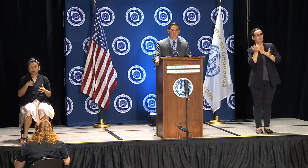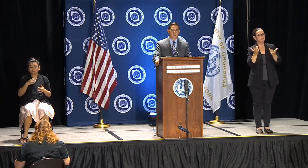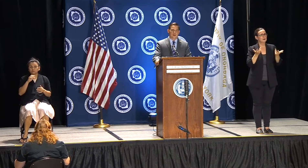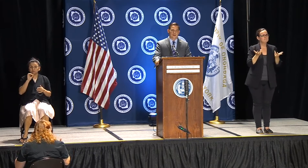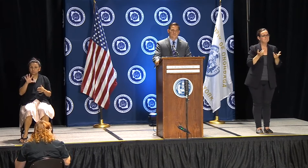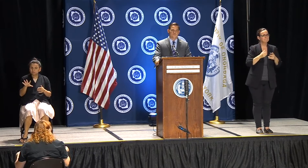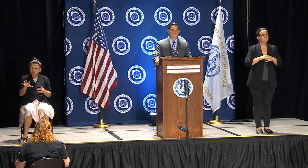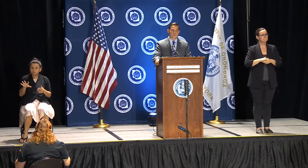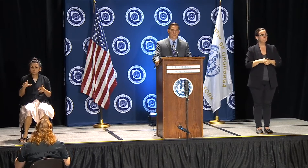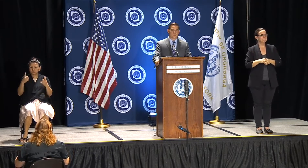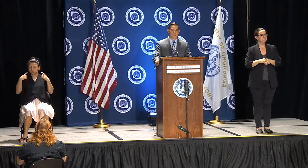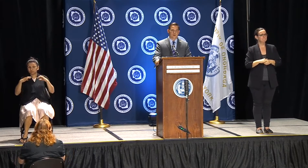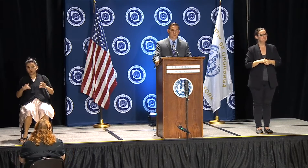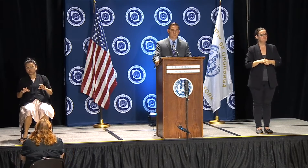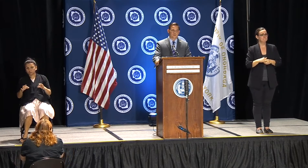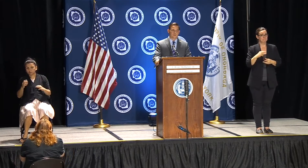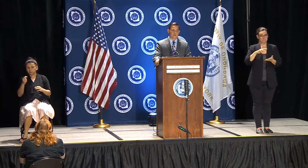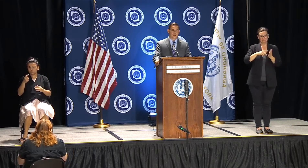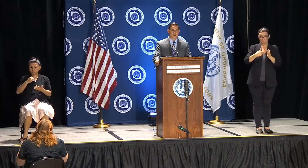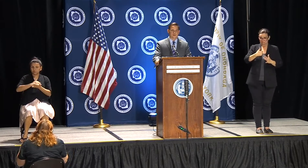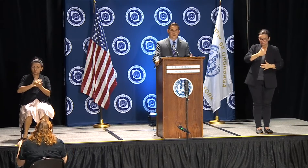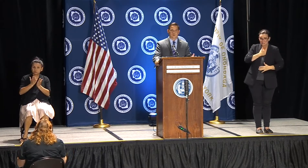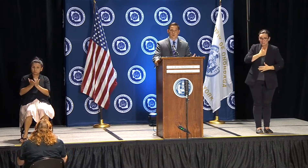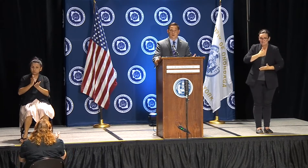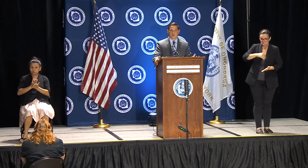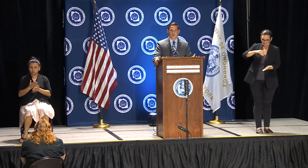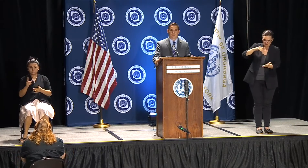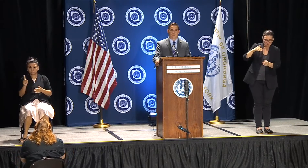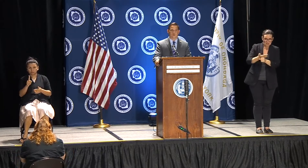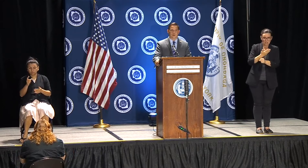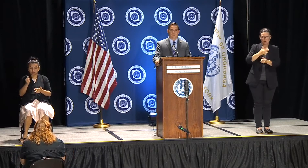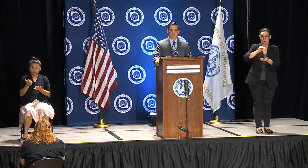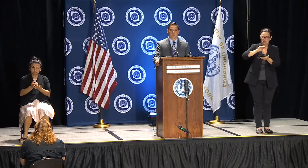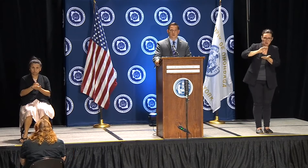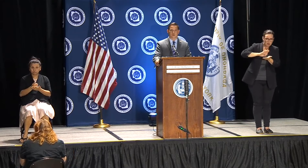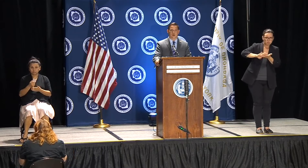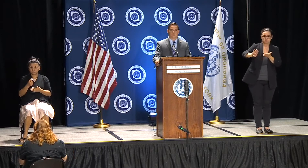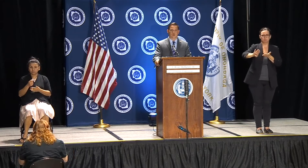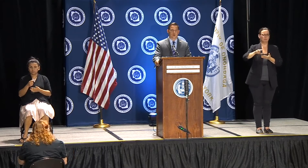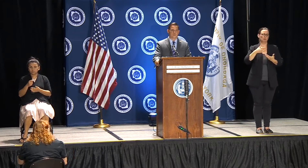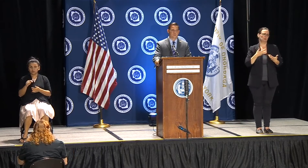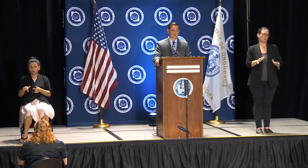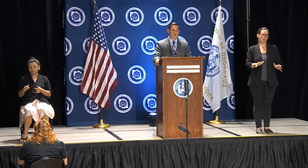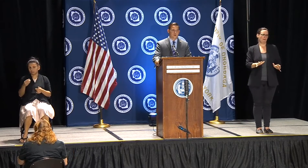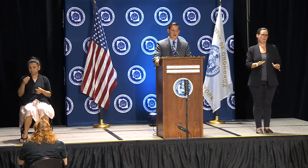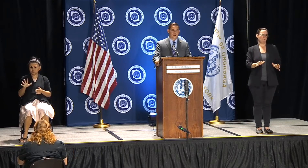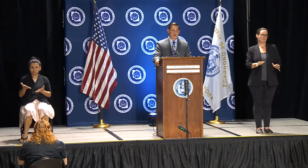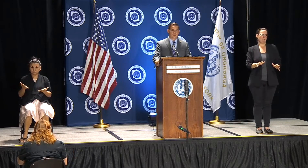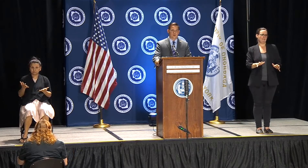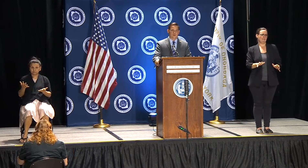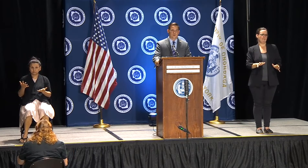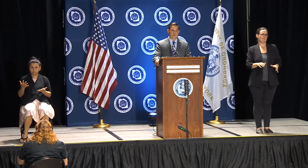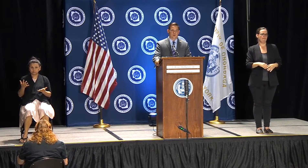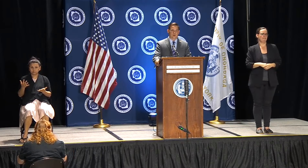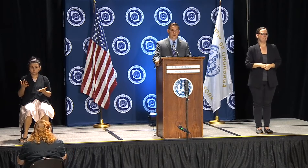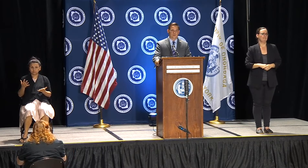pandemic. But the reality is this is what we have to do. We have to balance a budget in 2020, and we need to put